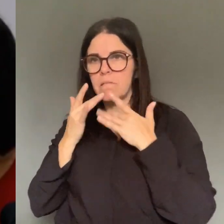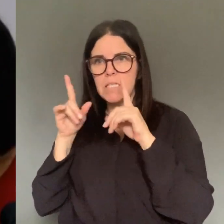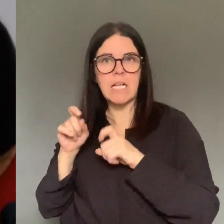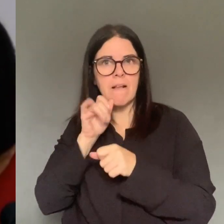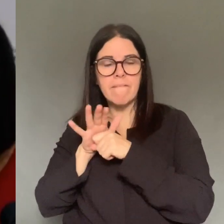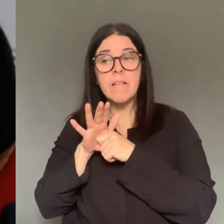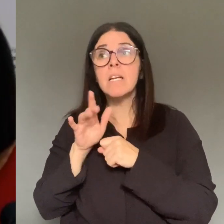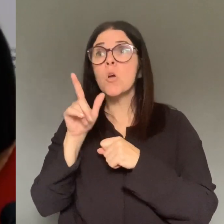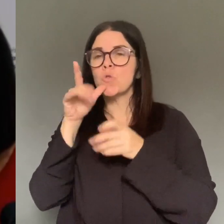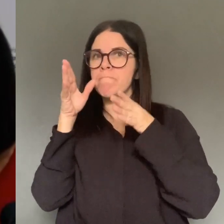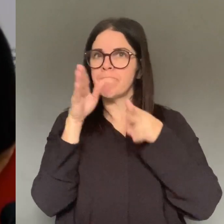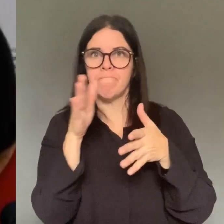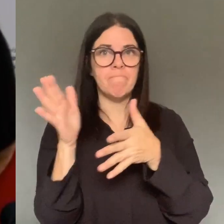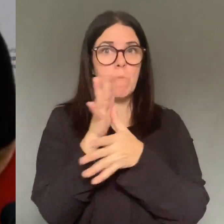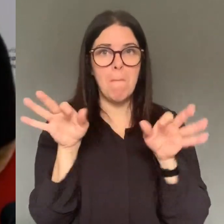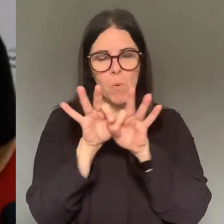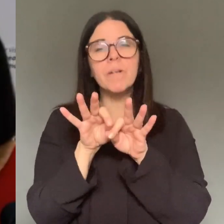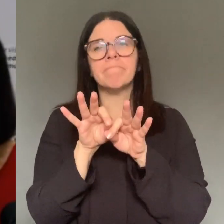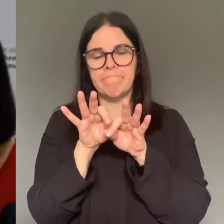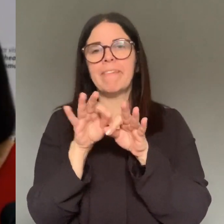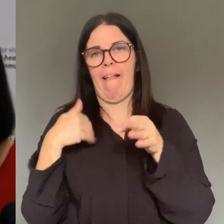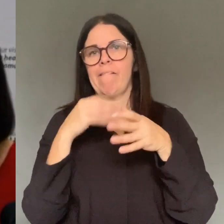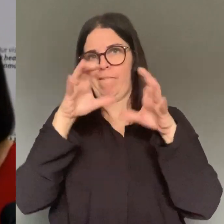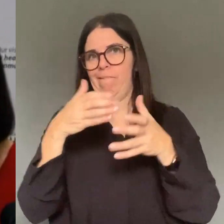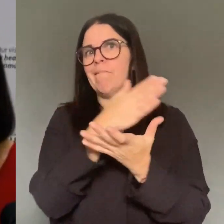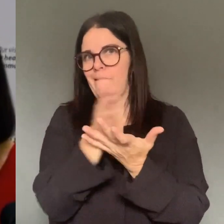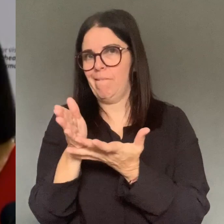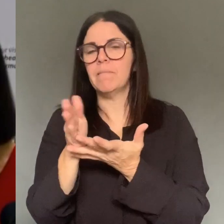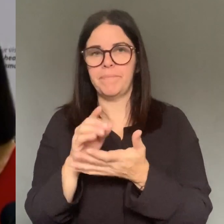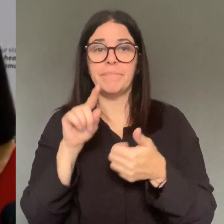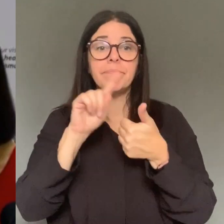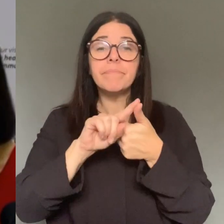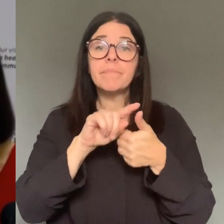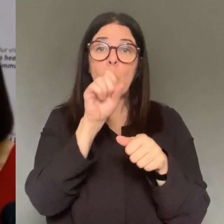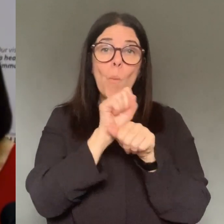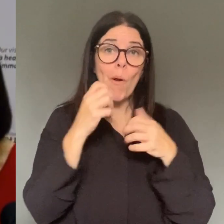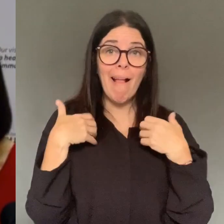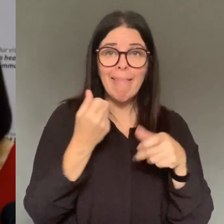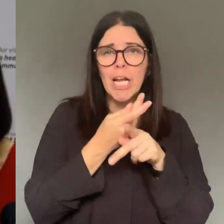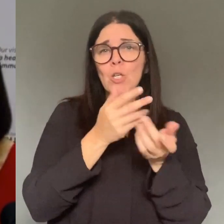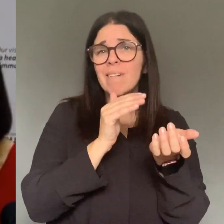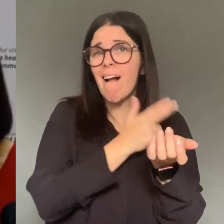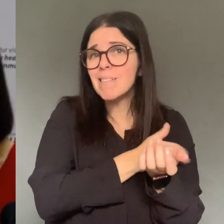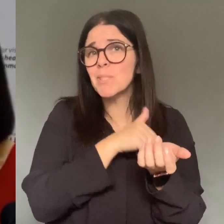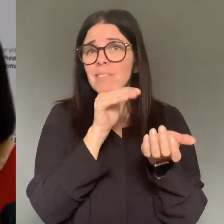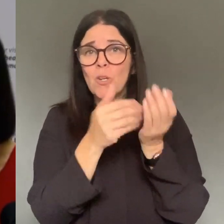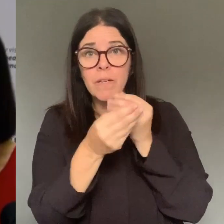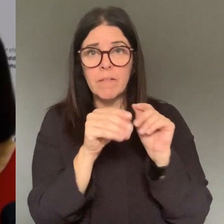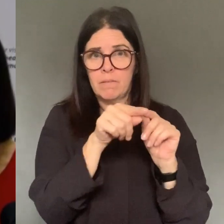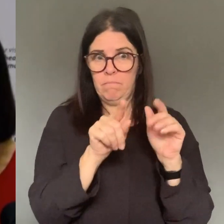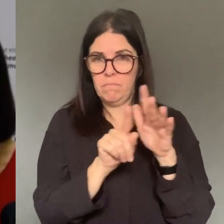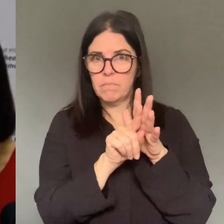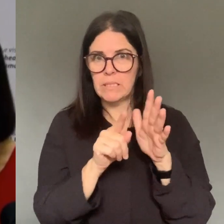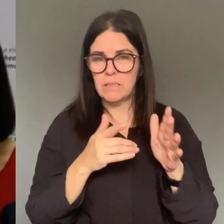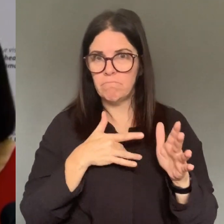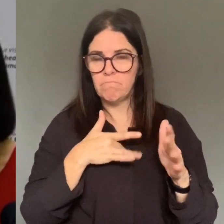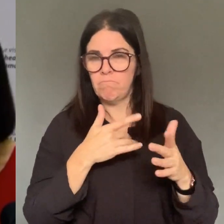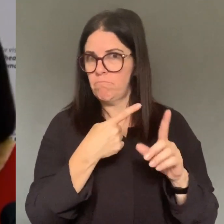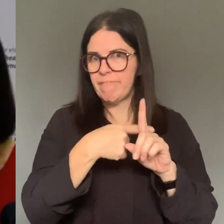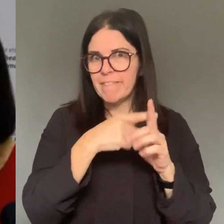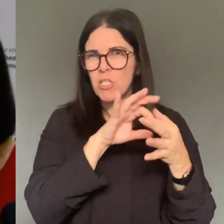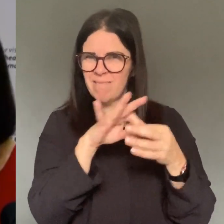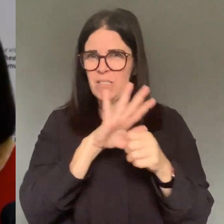supplies. These include symptomatic healthcare workers and staff who work in healthcare facilities, symptomatic residents of